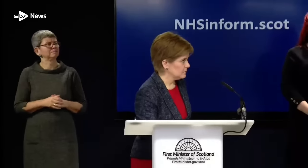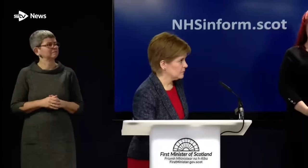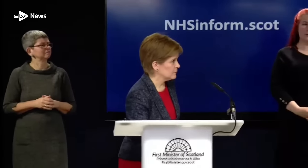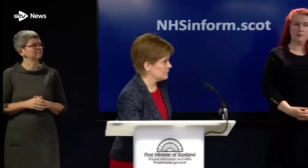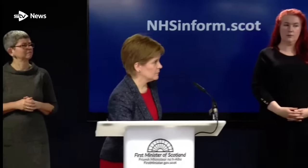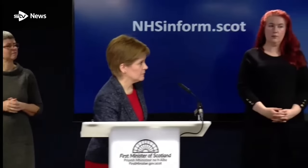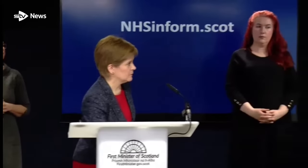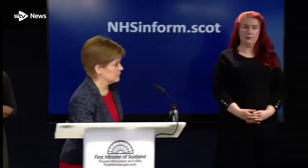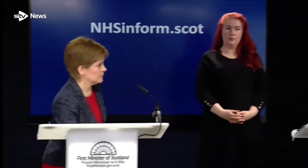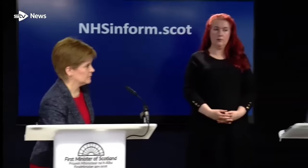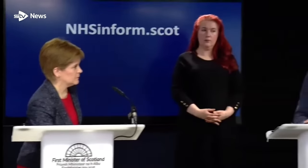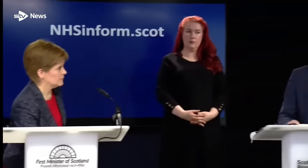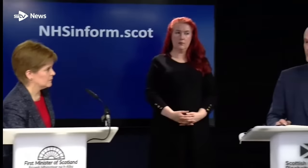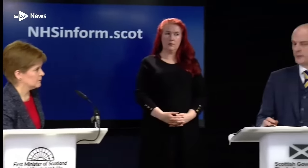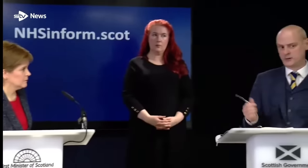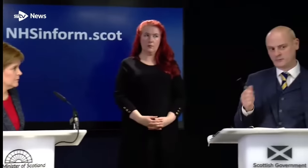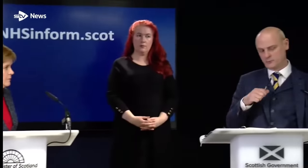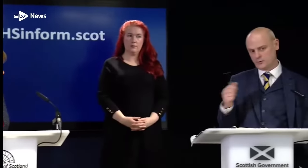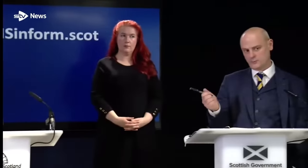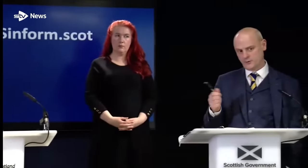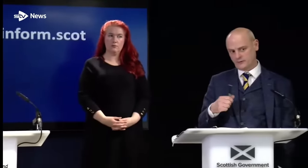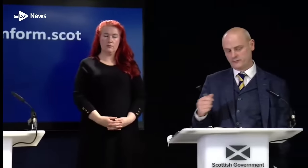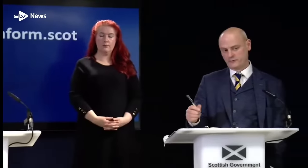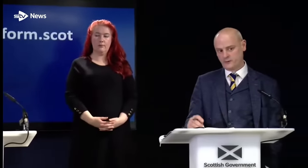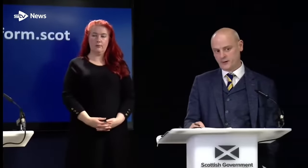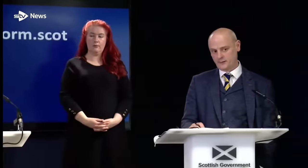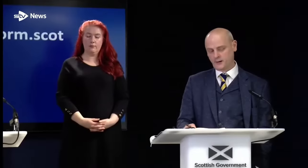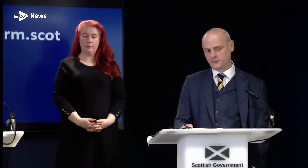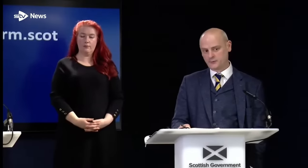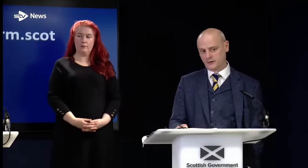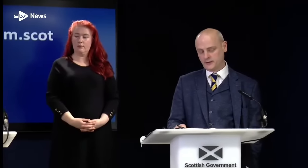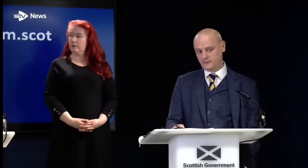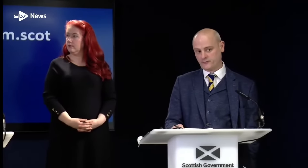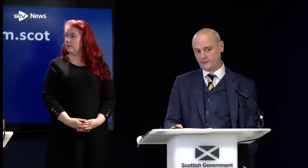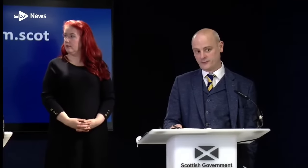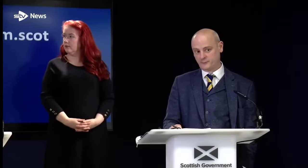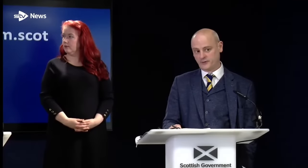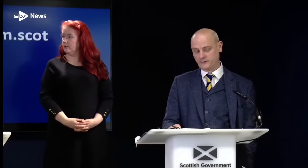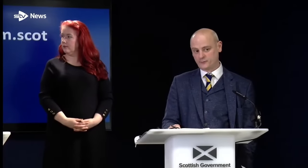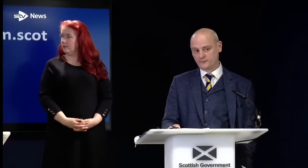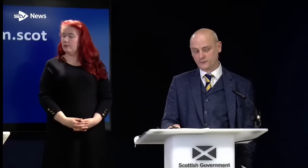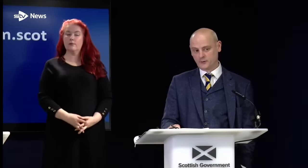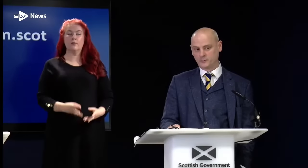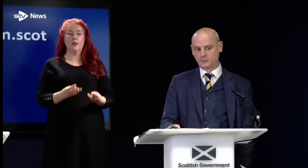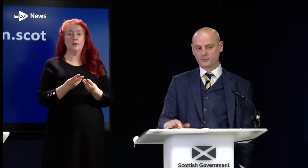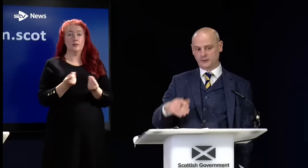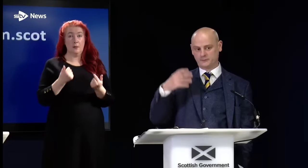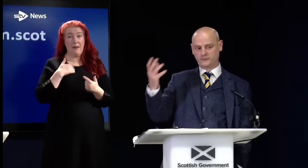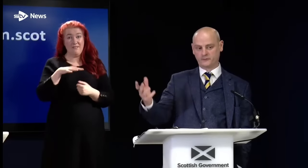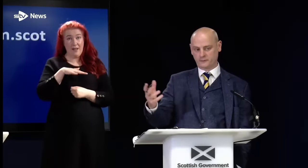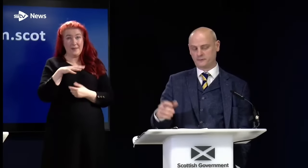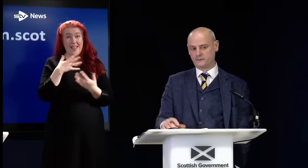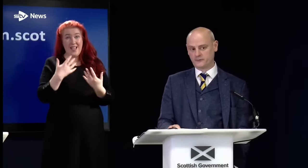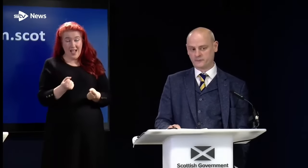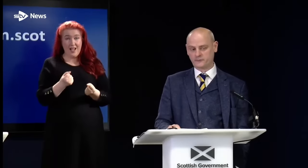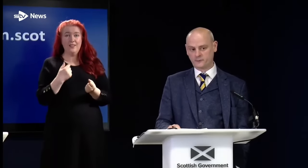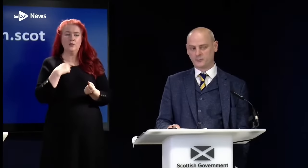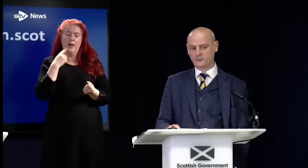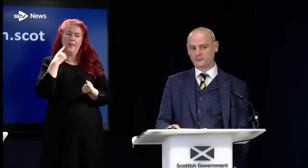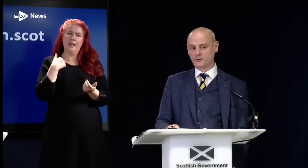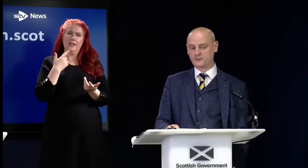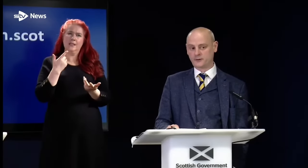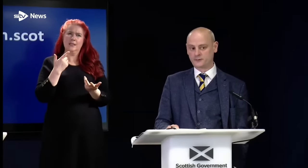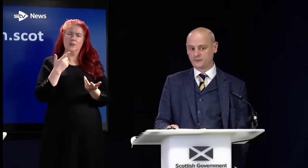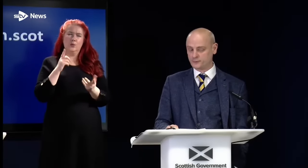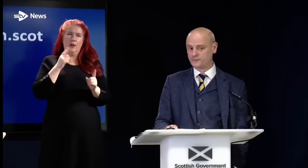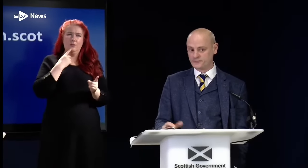So my family have, but I think it's more complex than, I don't think it necessarily pays off in the way that people think just to suggest that